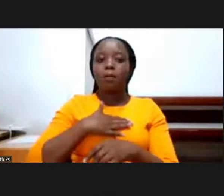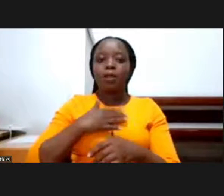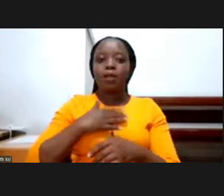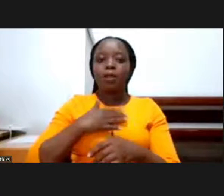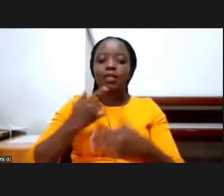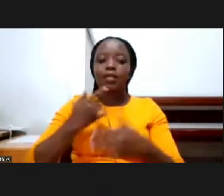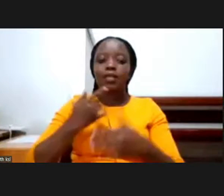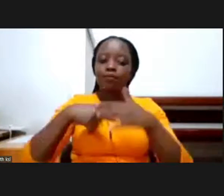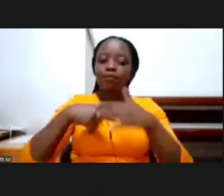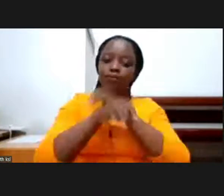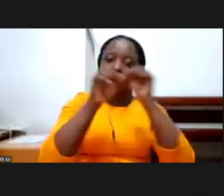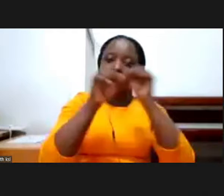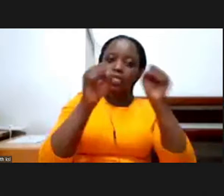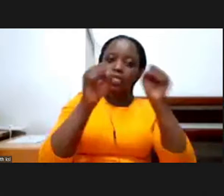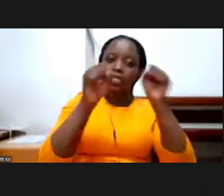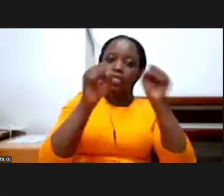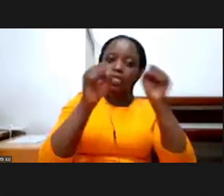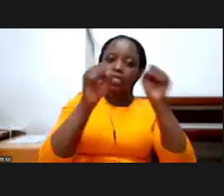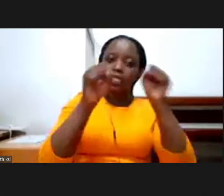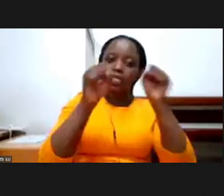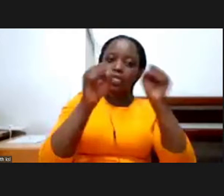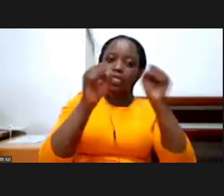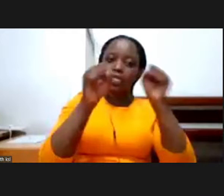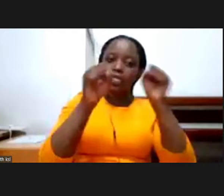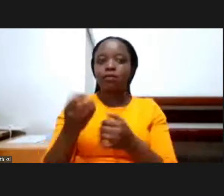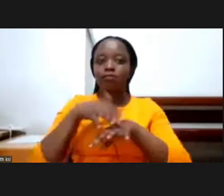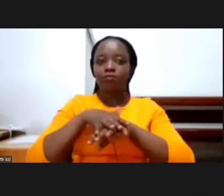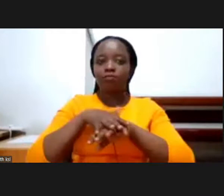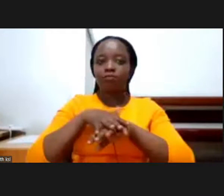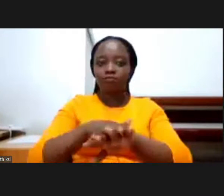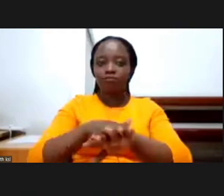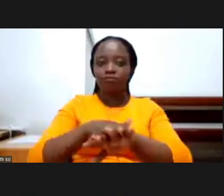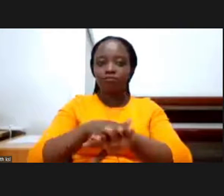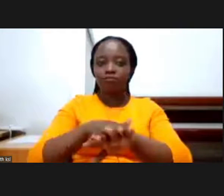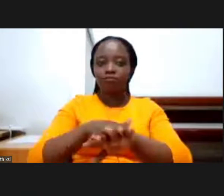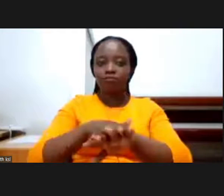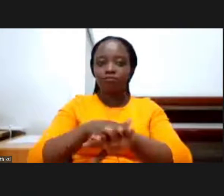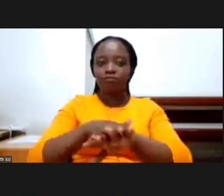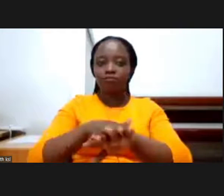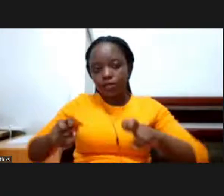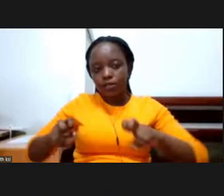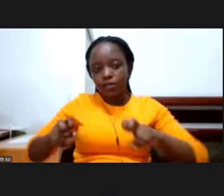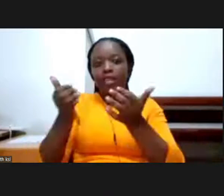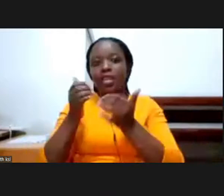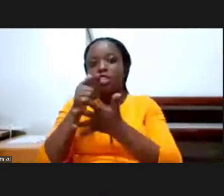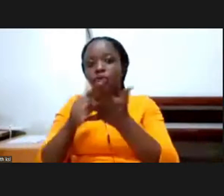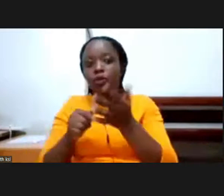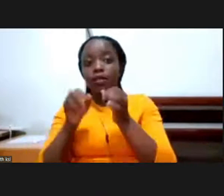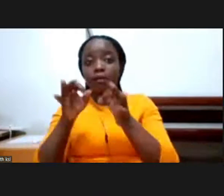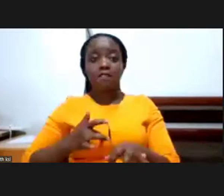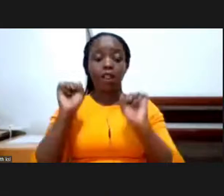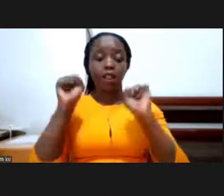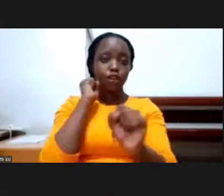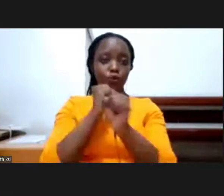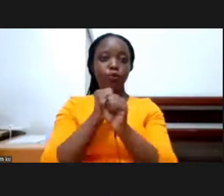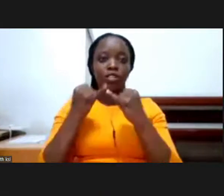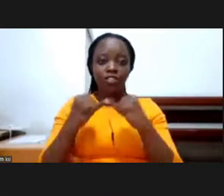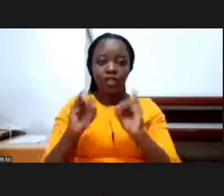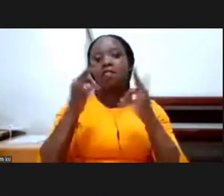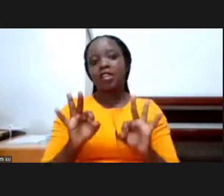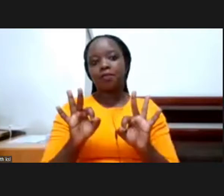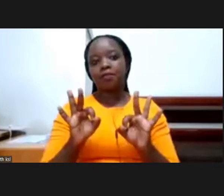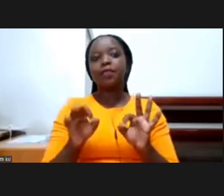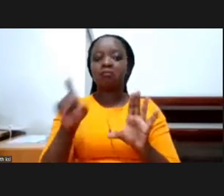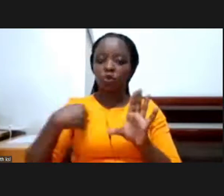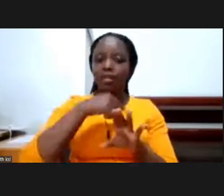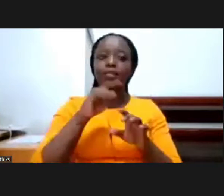do the testing with us to either be a self or a third-party integrator, feel free, come on board, do the testing with us, and you'll be approved